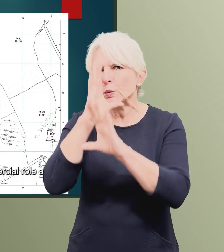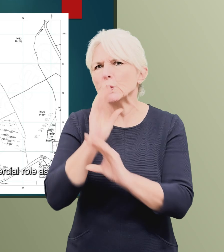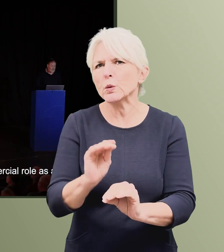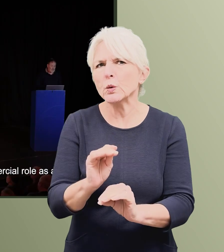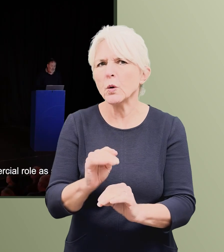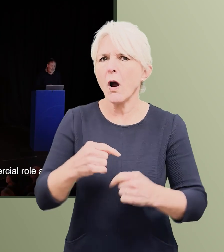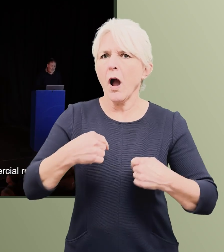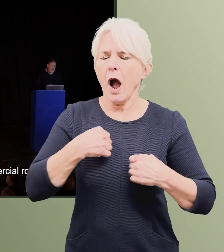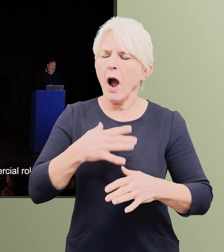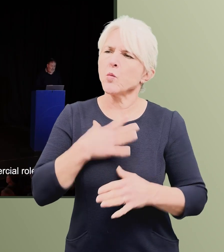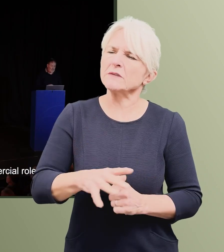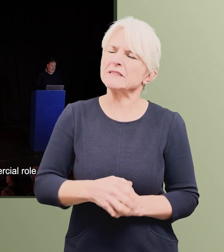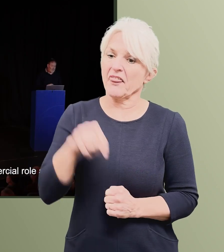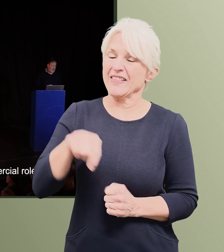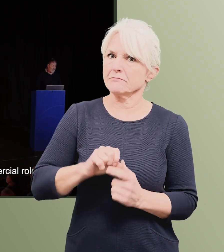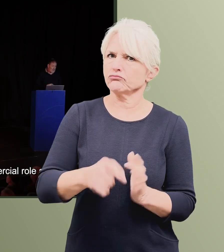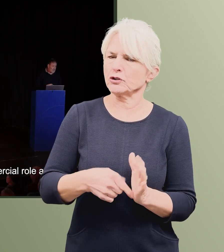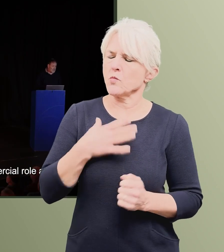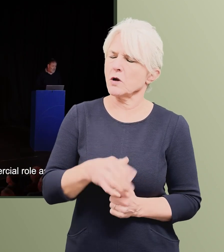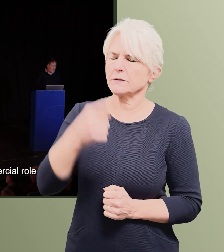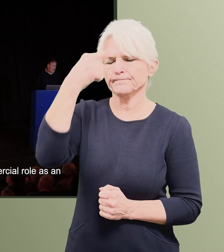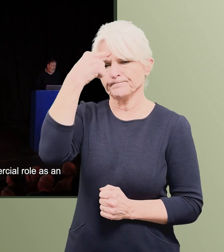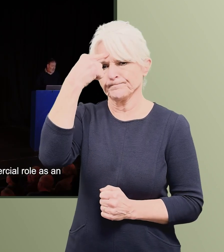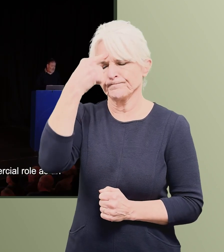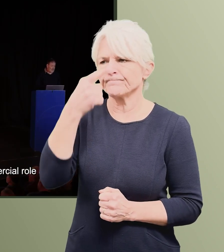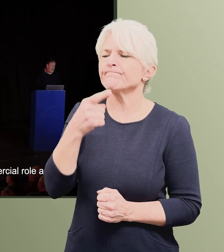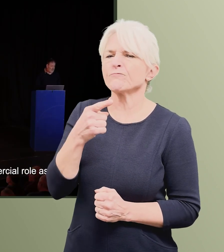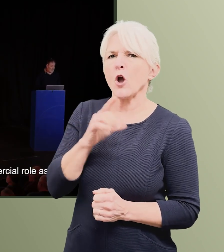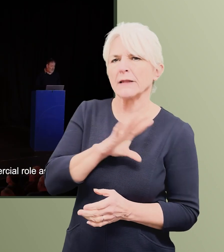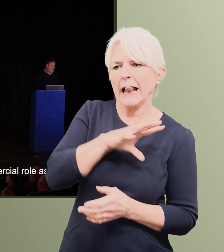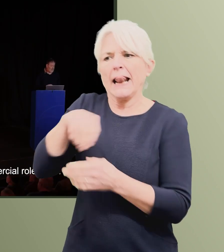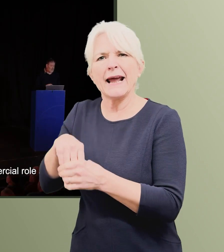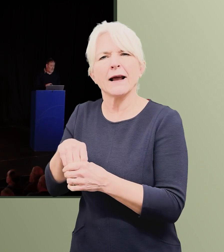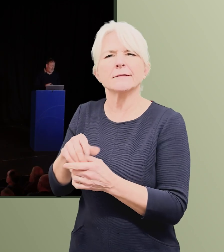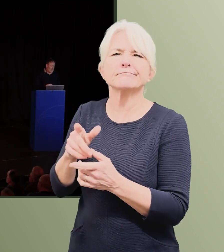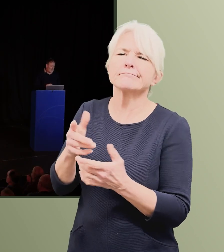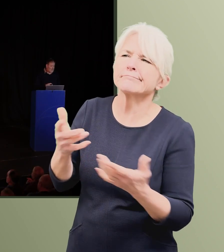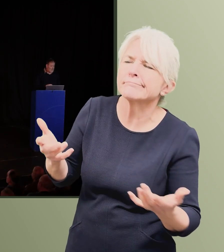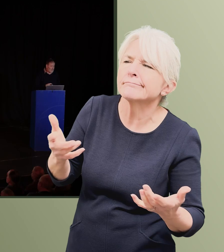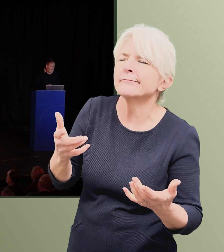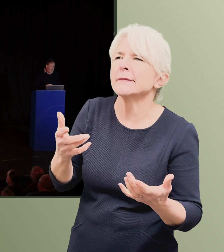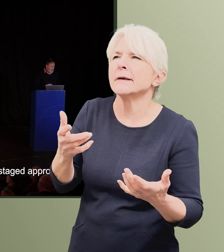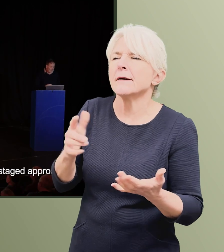organisation for this, I decided to play the commercial role as an archaeologist to